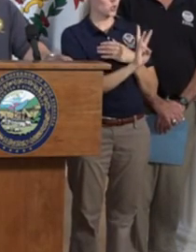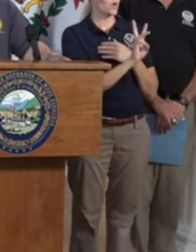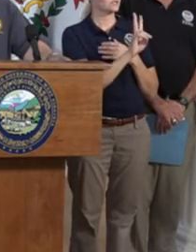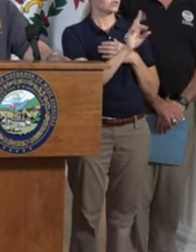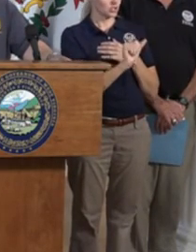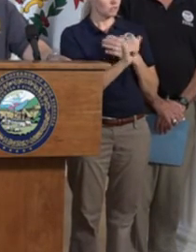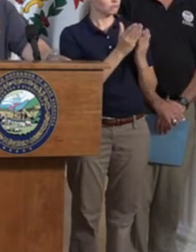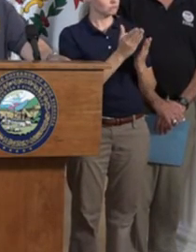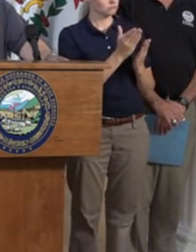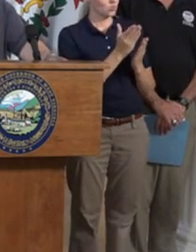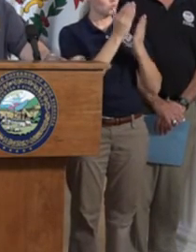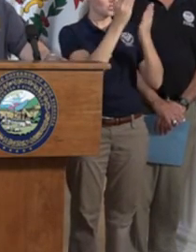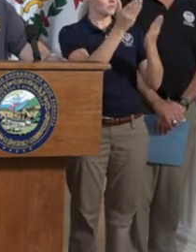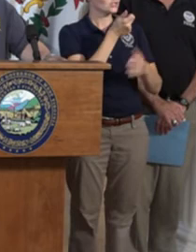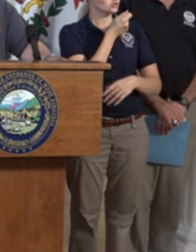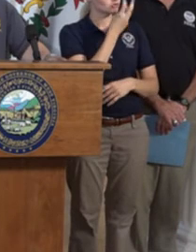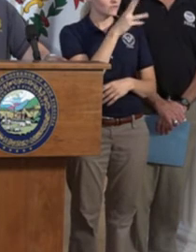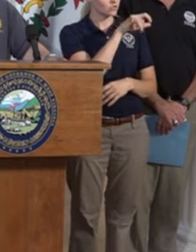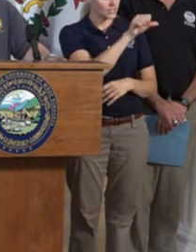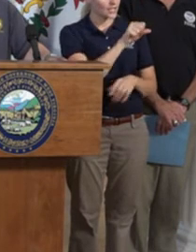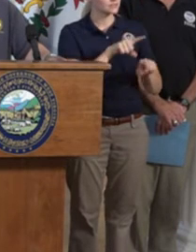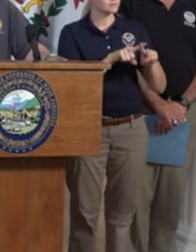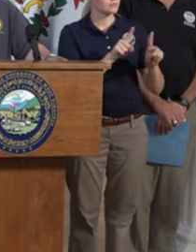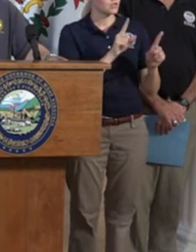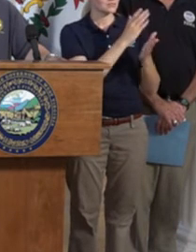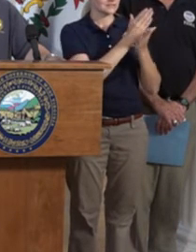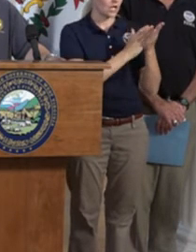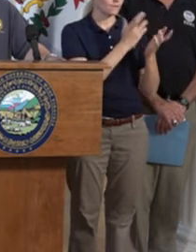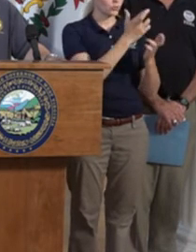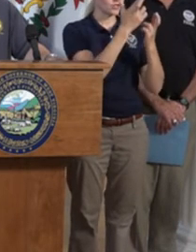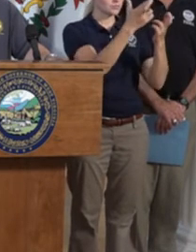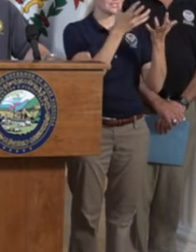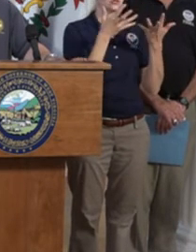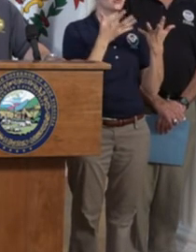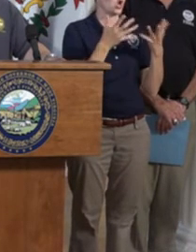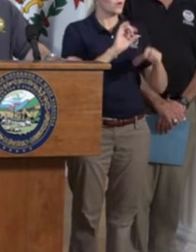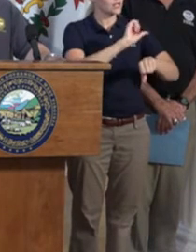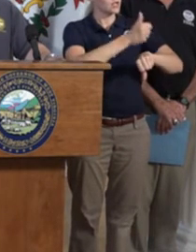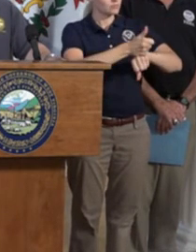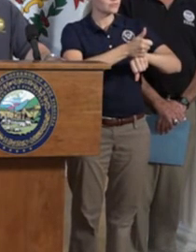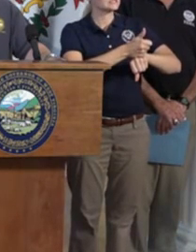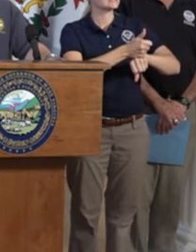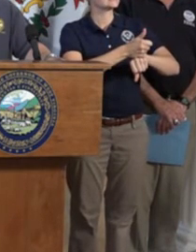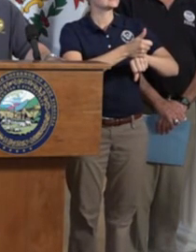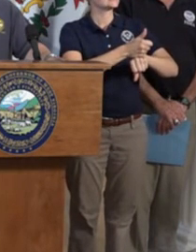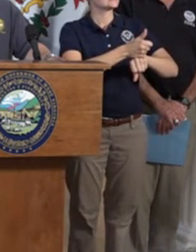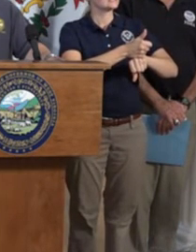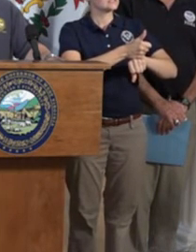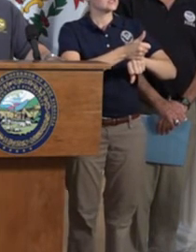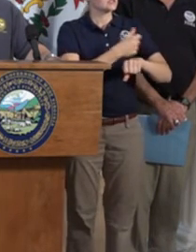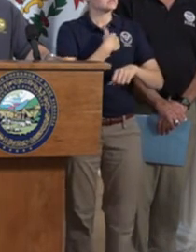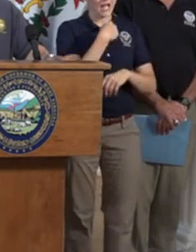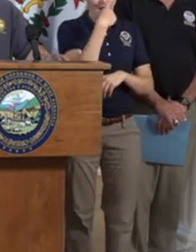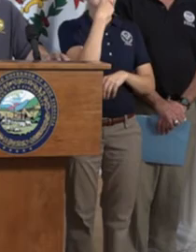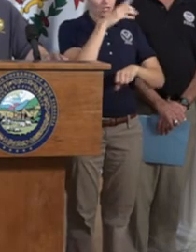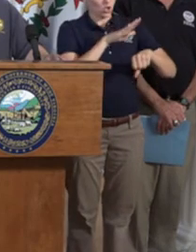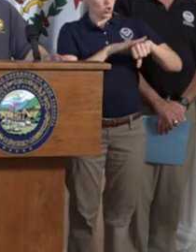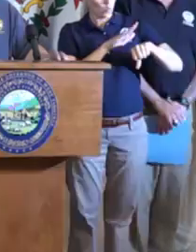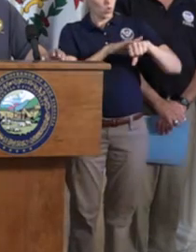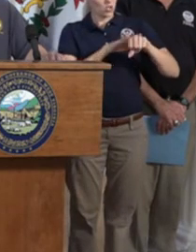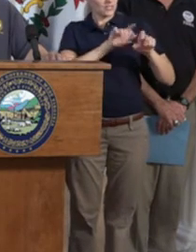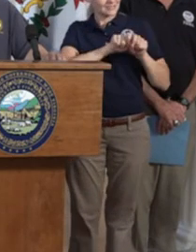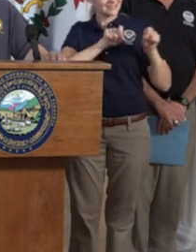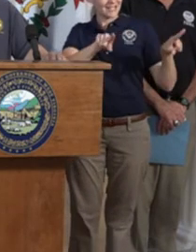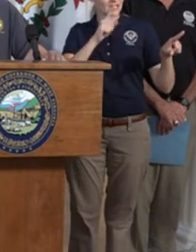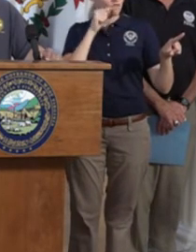recommendations in that plan. Some of those recommendations were acted on. Enhanced warning. I think the warning that went out for this